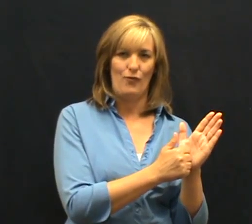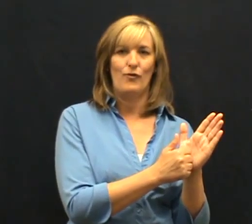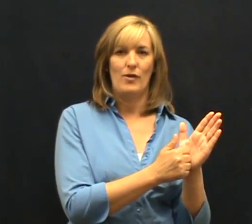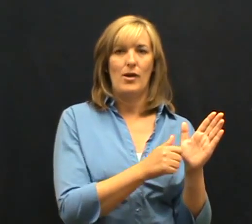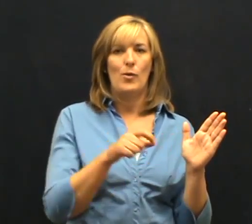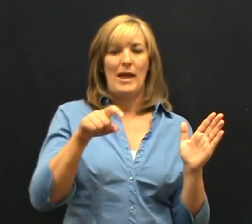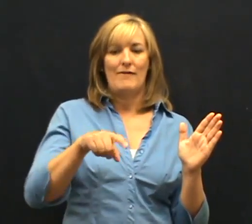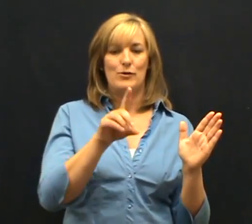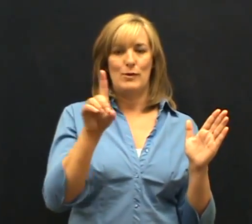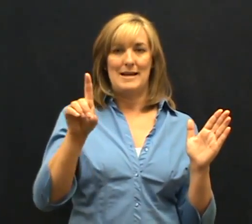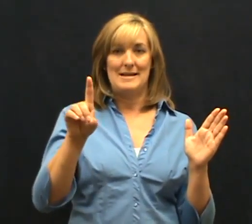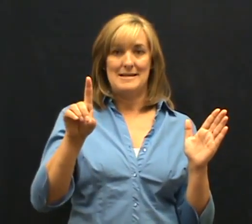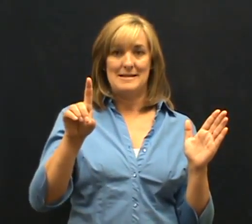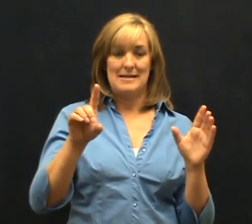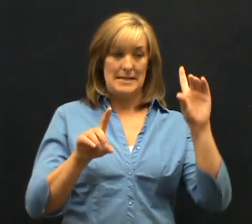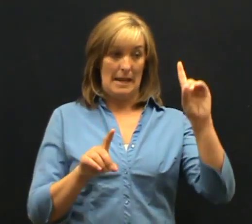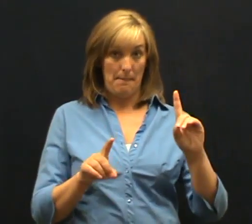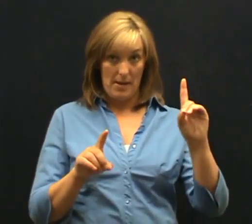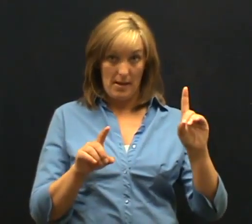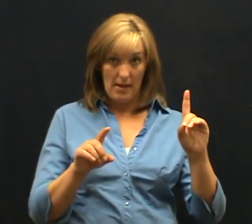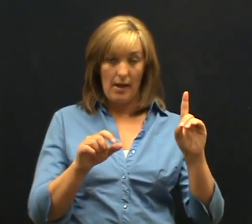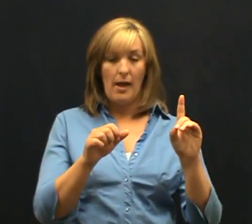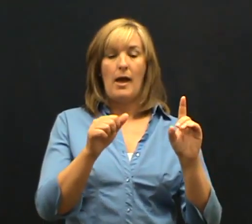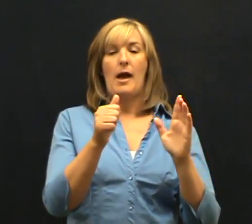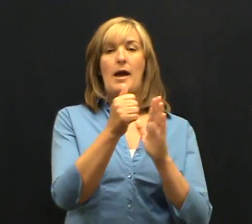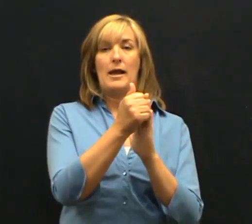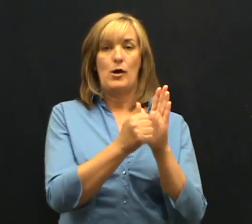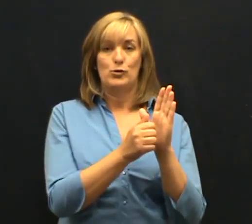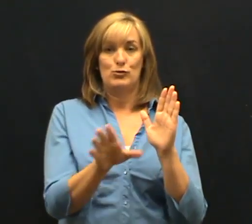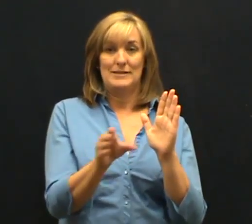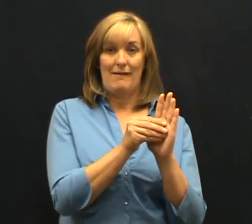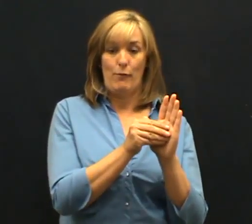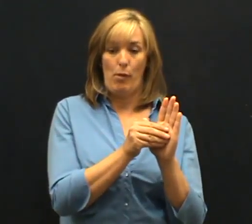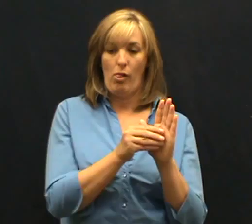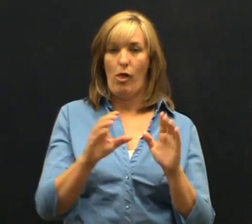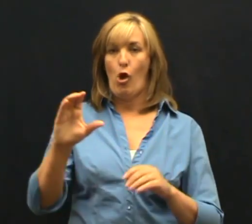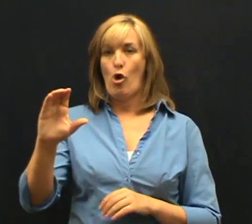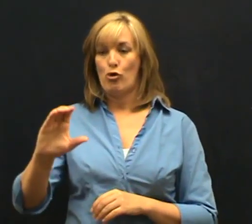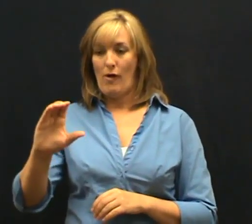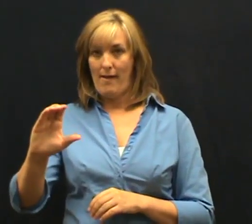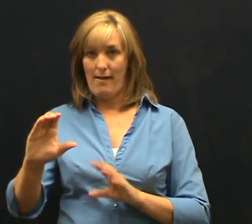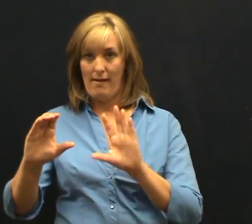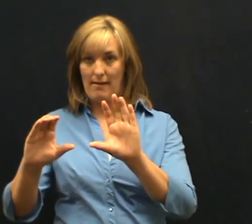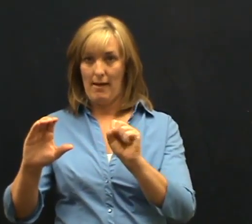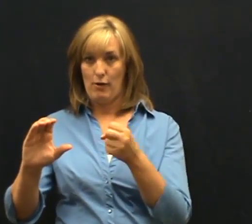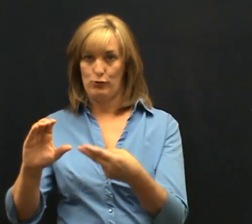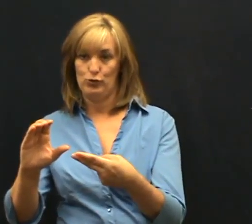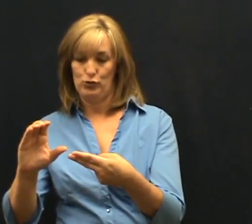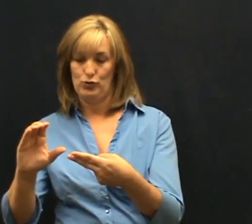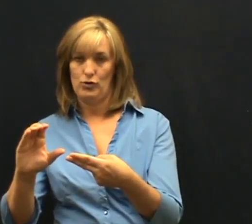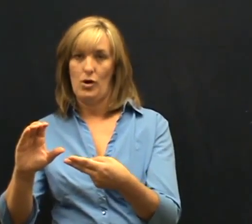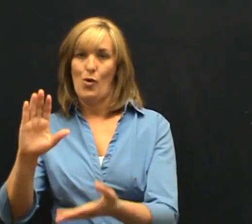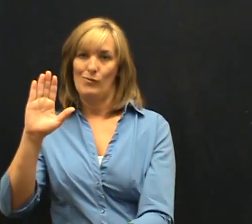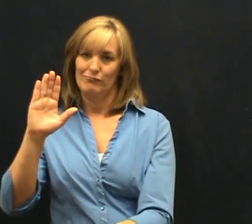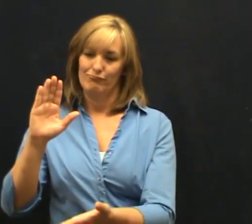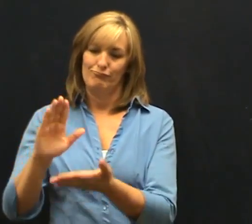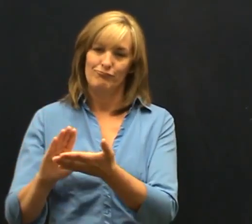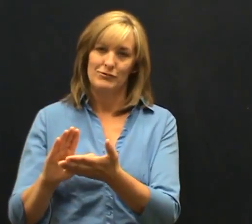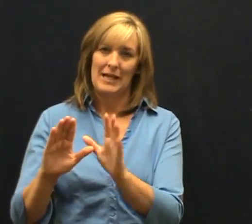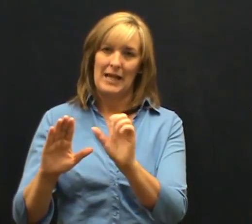that customer still owes us that money, and we would credit cash reducing our cash by the amount of the check